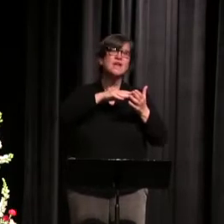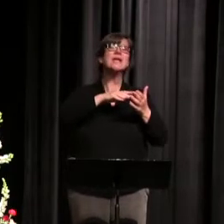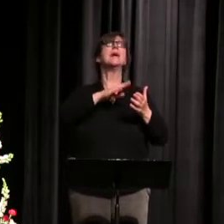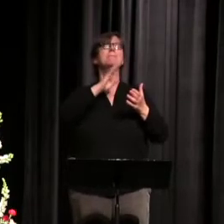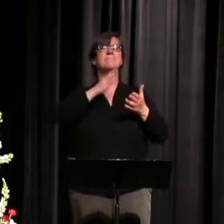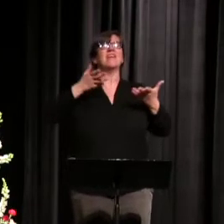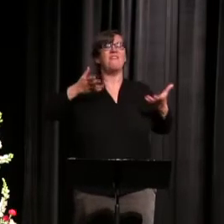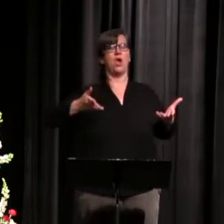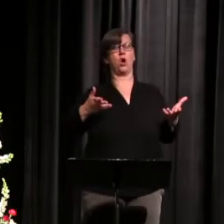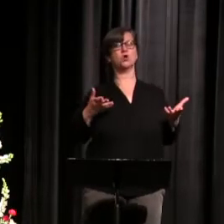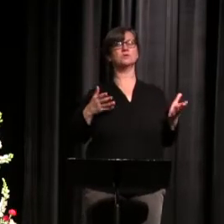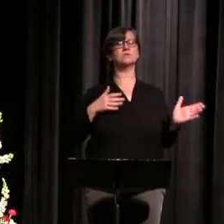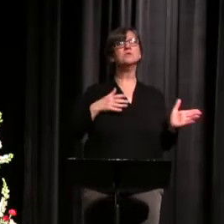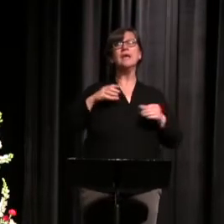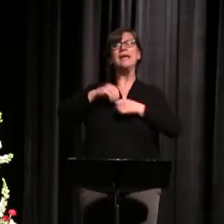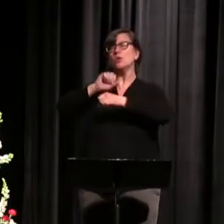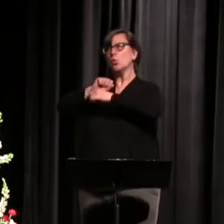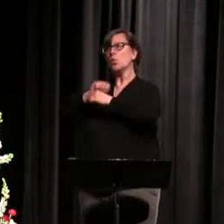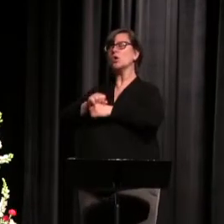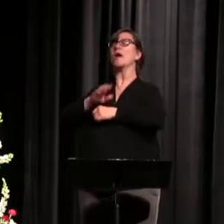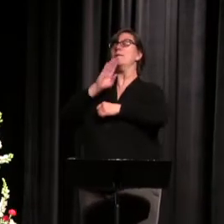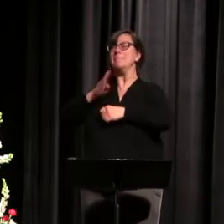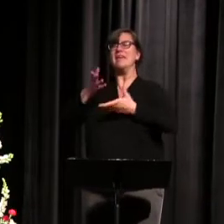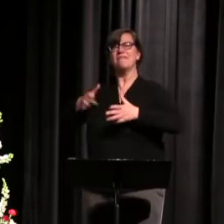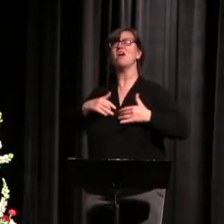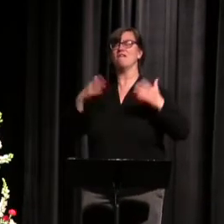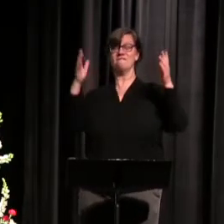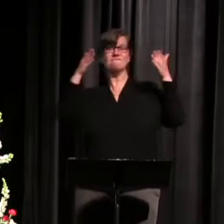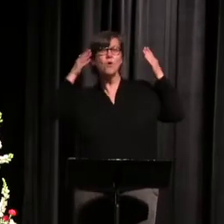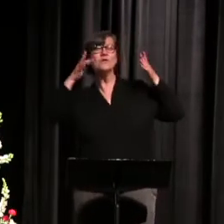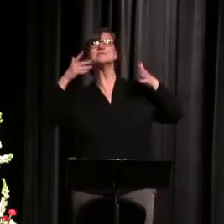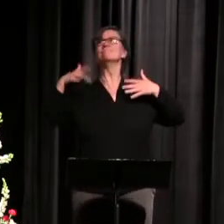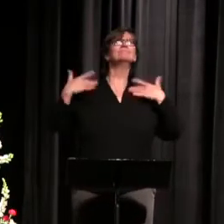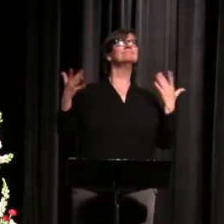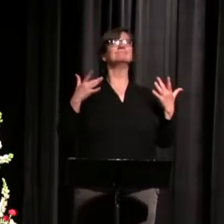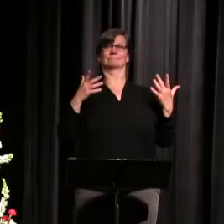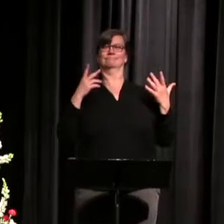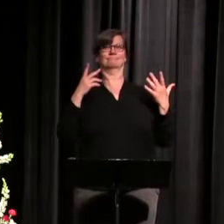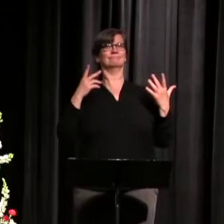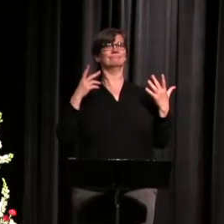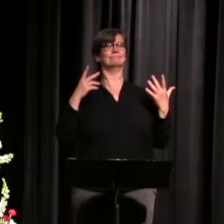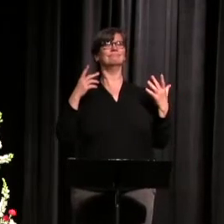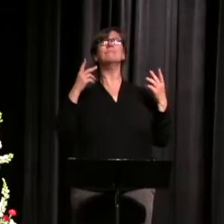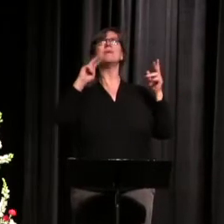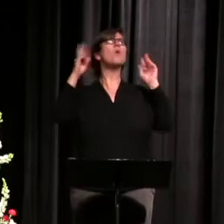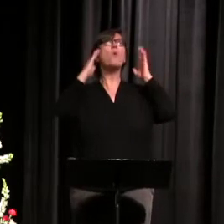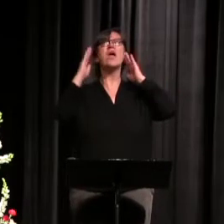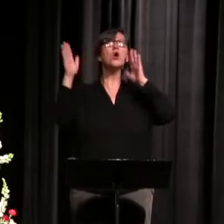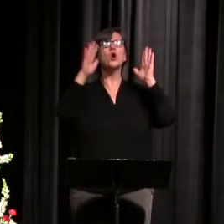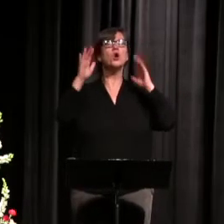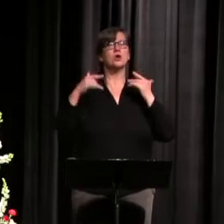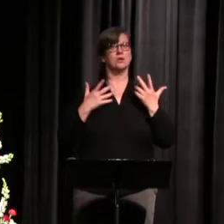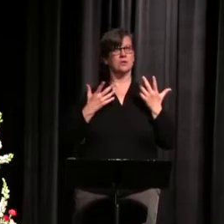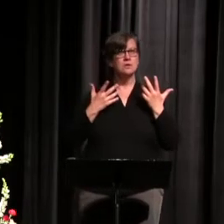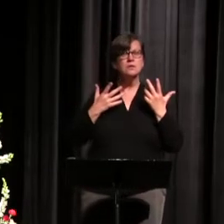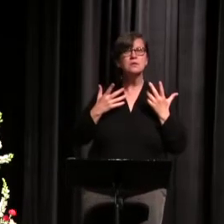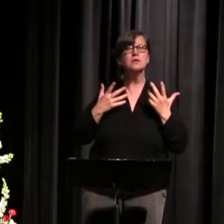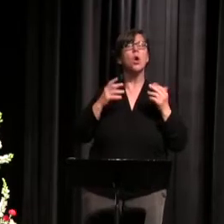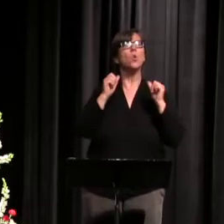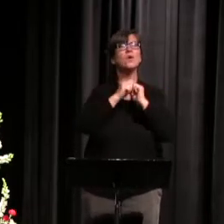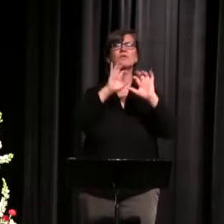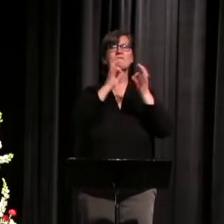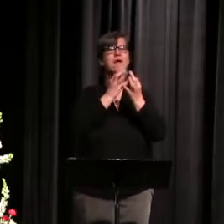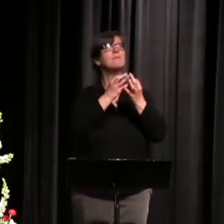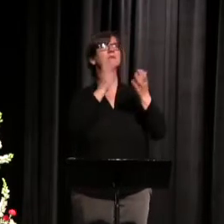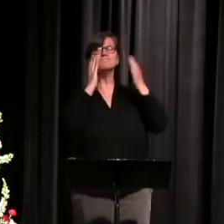present with your family and friends. Being present is the only way to see people for who they truly are and to make